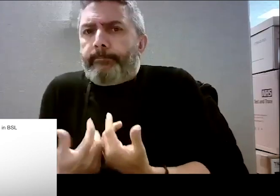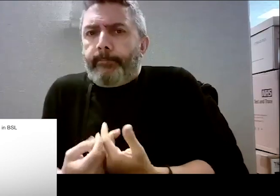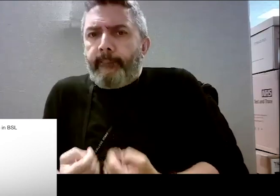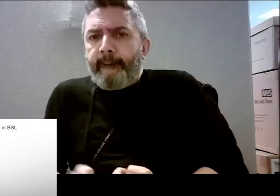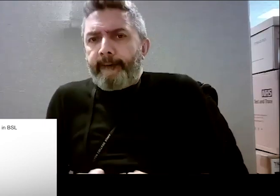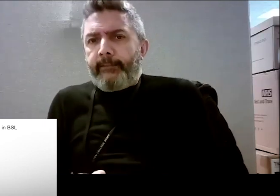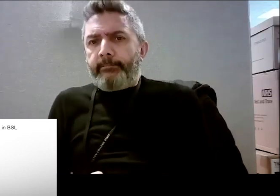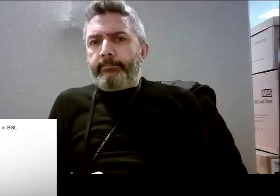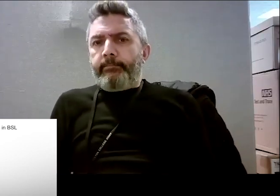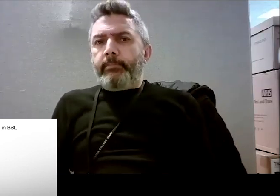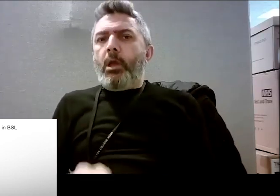curious.